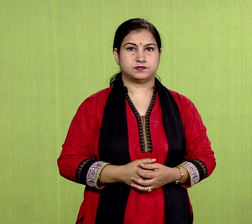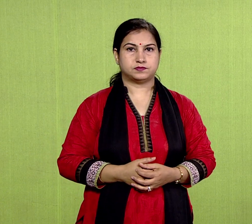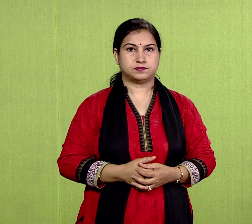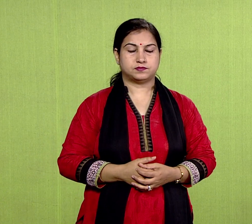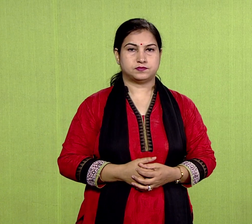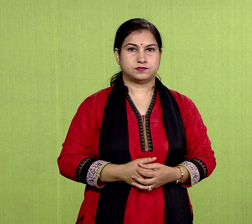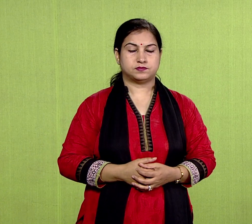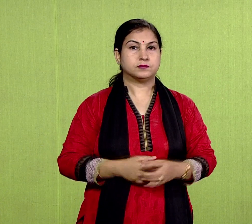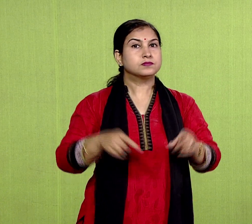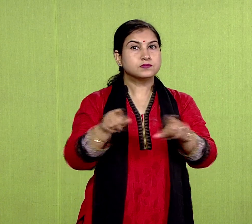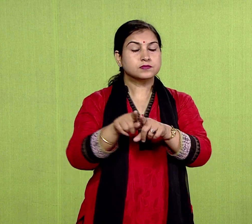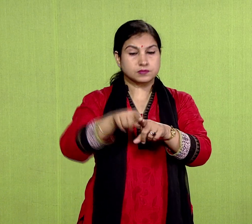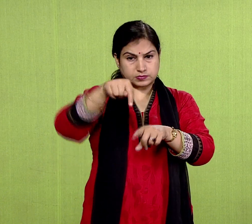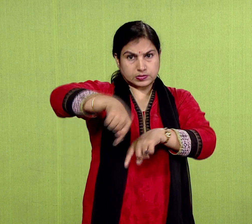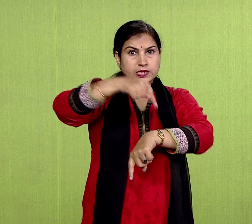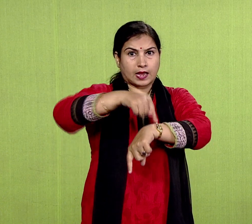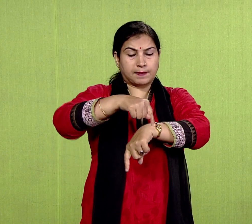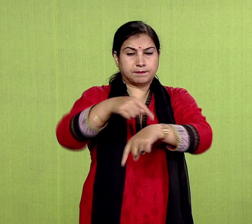Towards the end of the period,